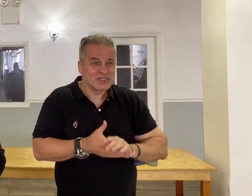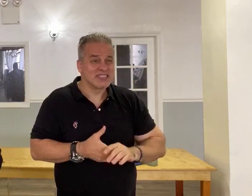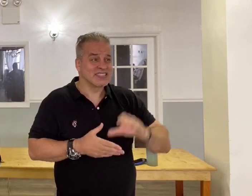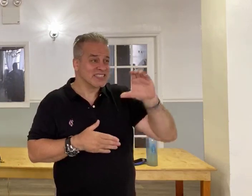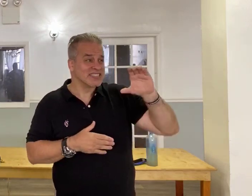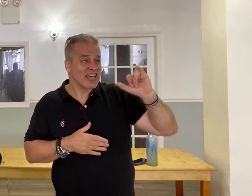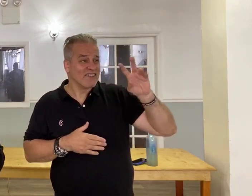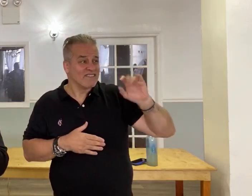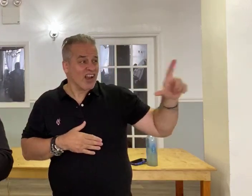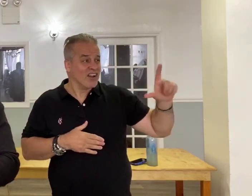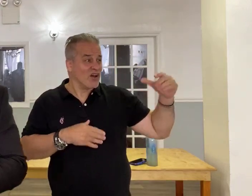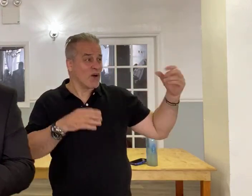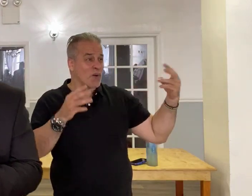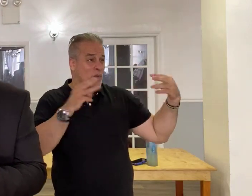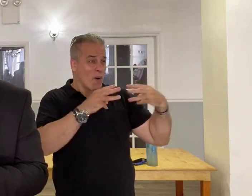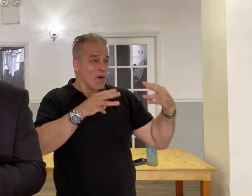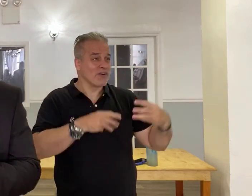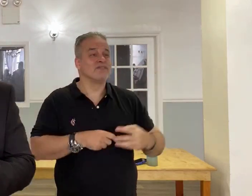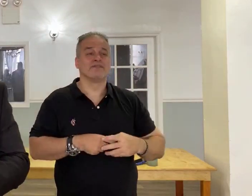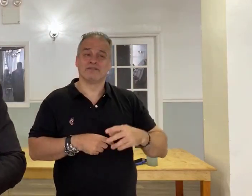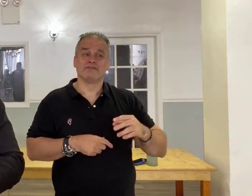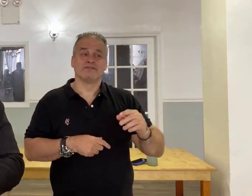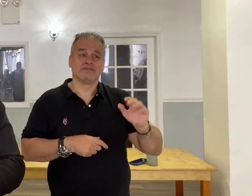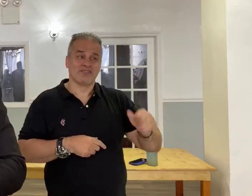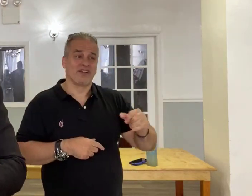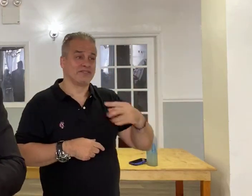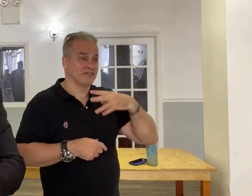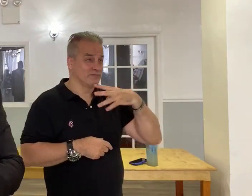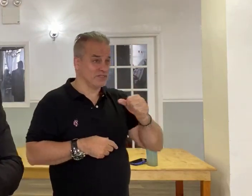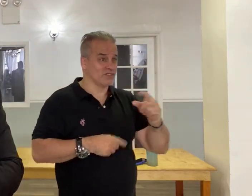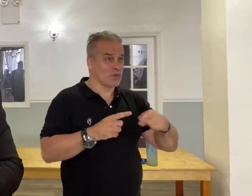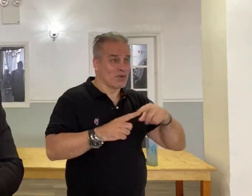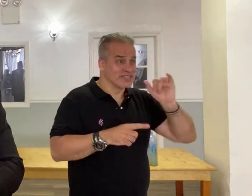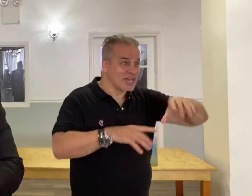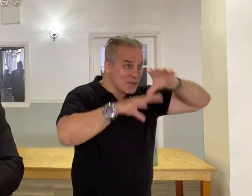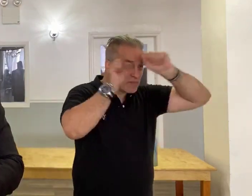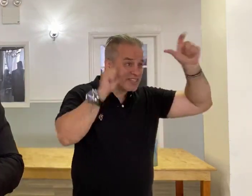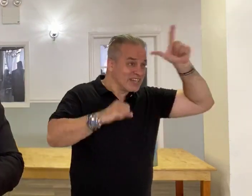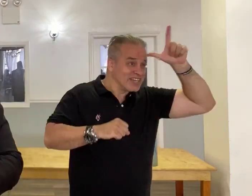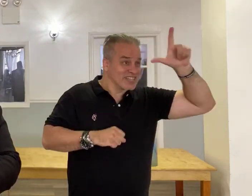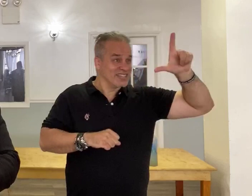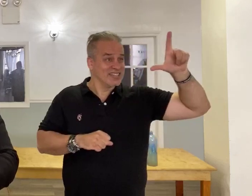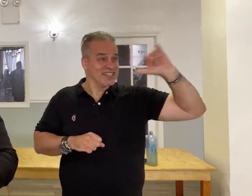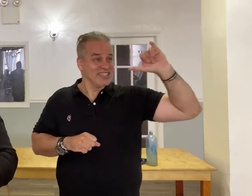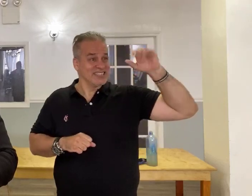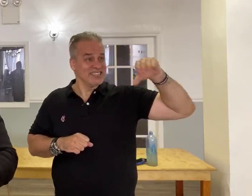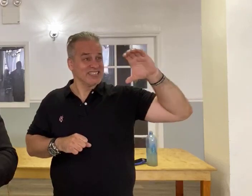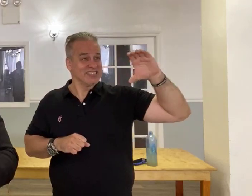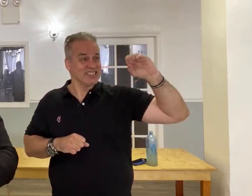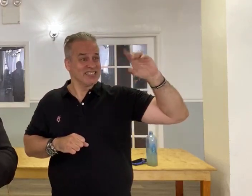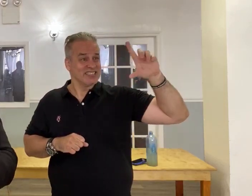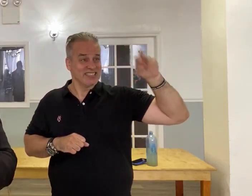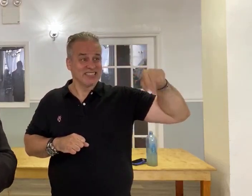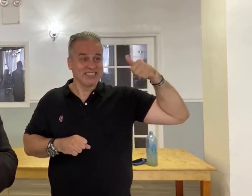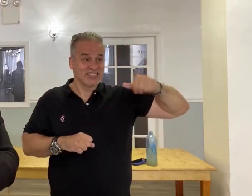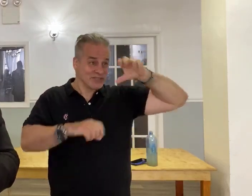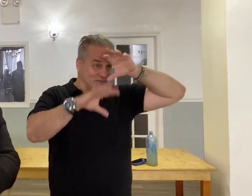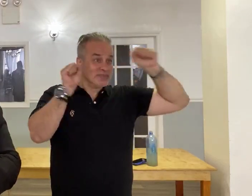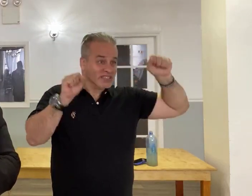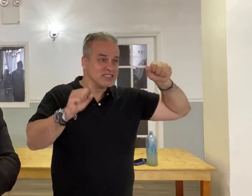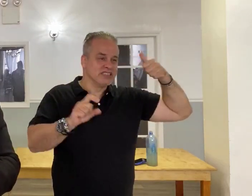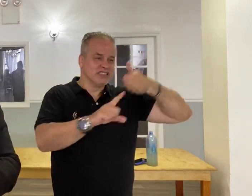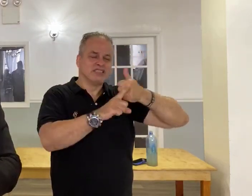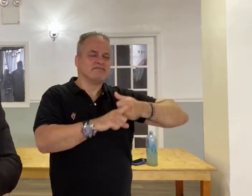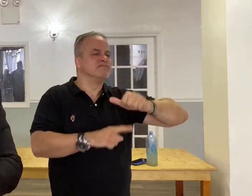the war, that as far as casualties in the war, and I'm talking about in battle,